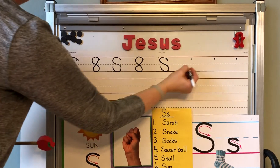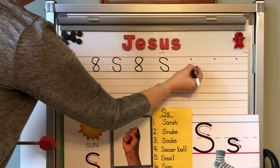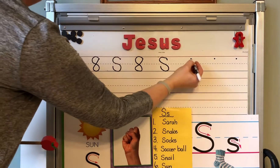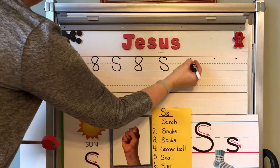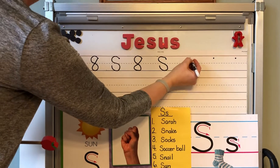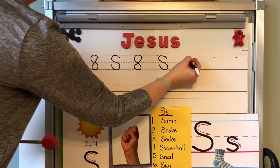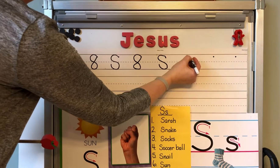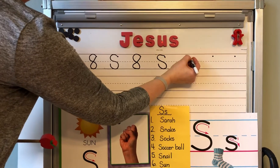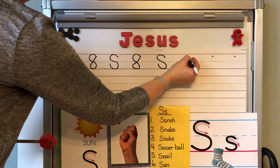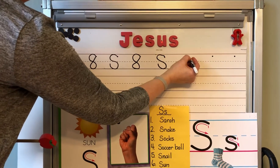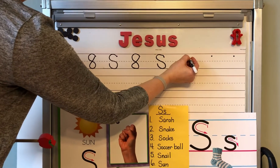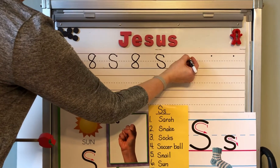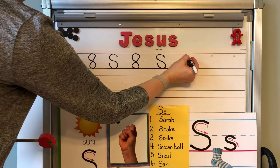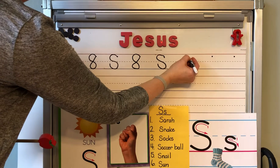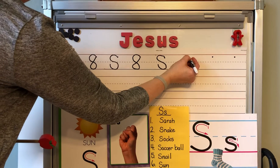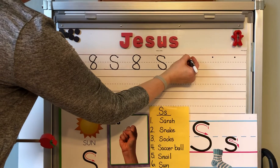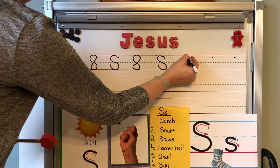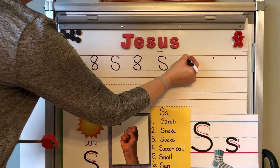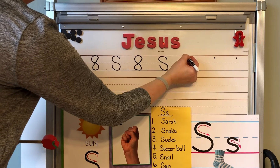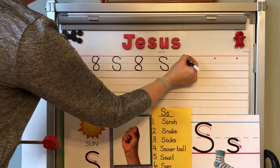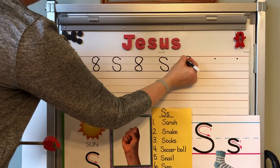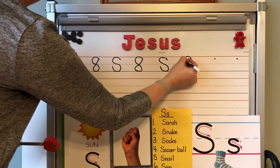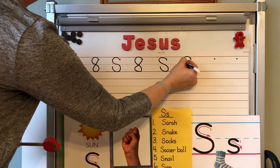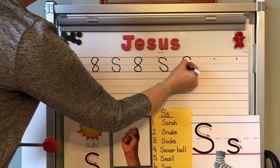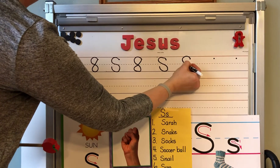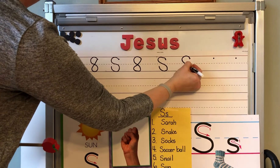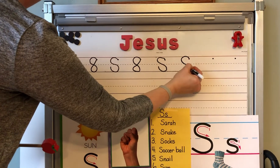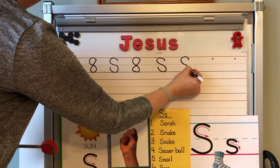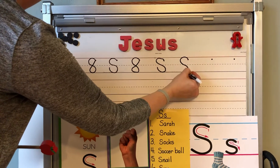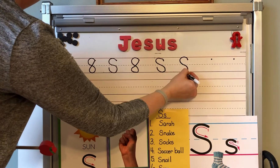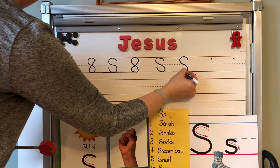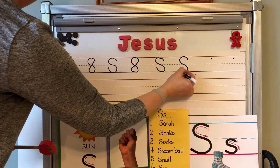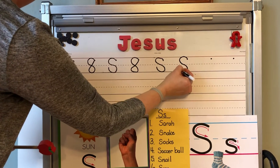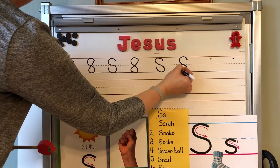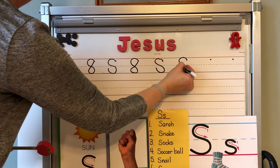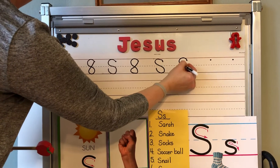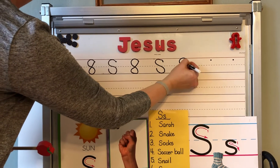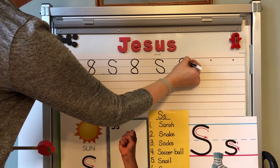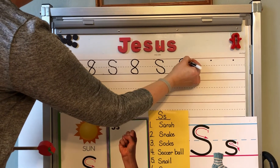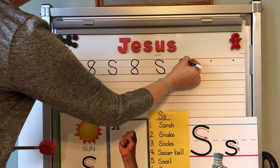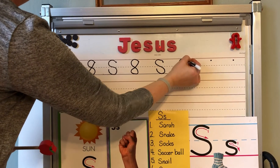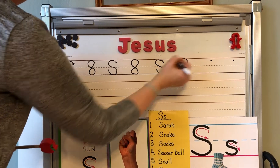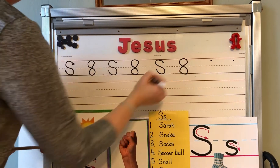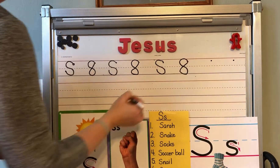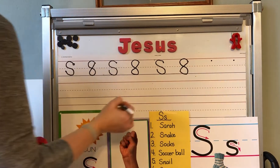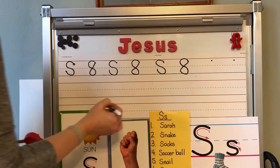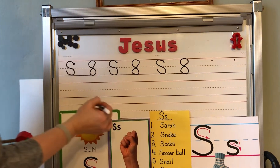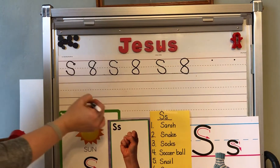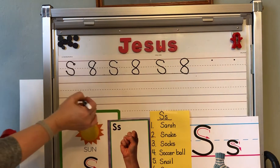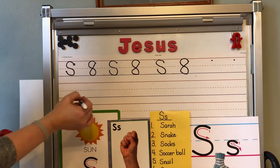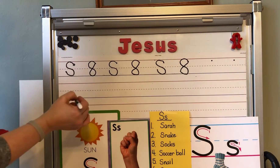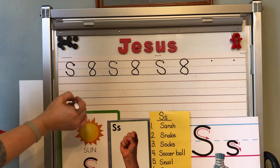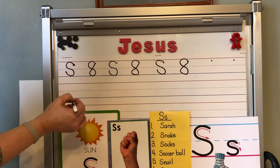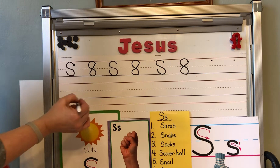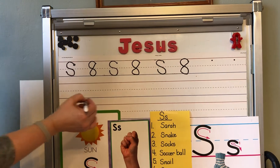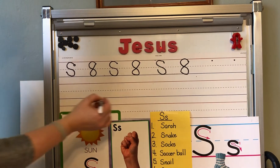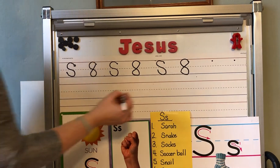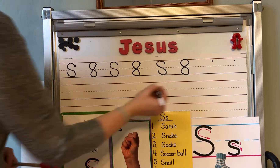And now I'm going to make an 8, make an S, and close it up. There we go. Now, boys and